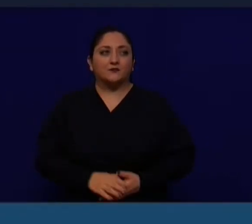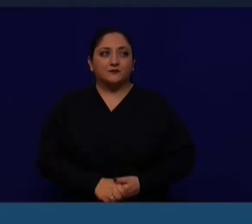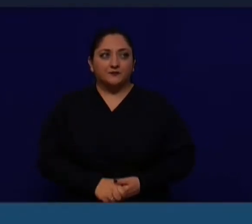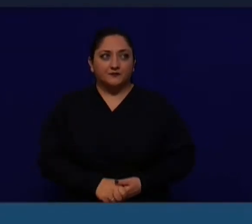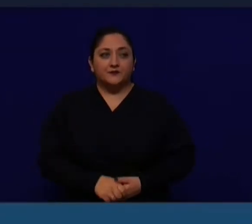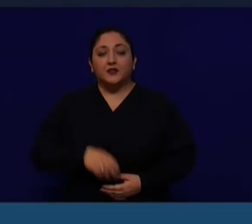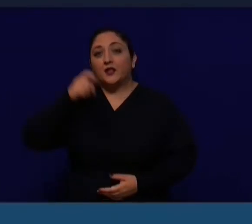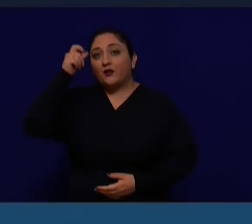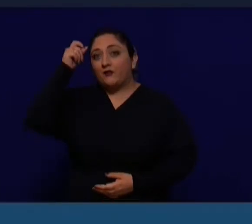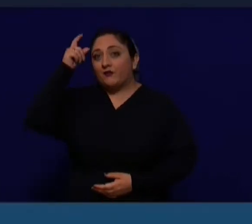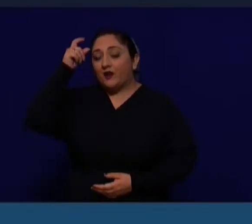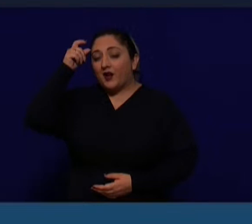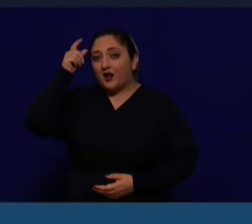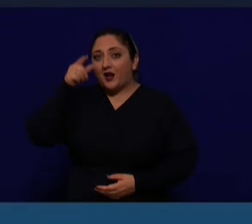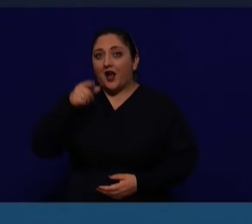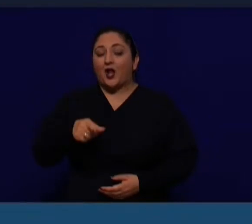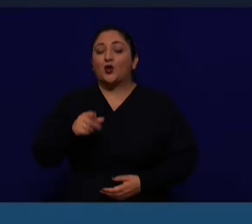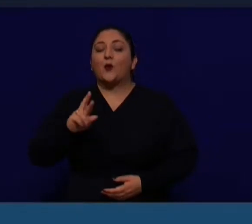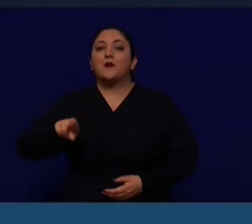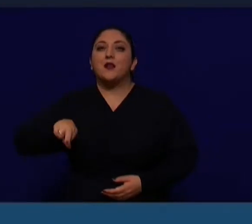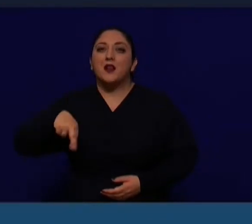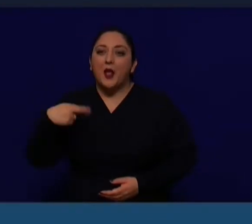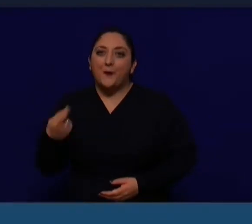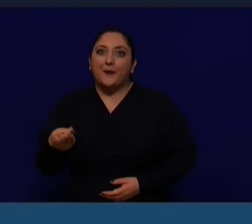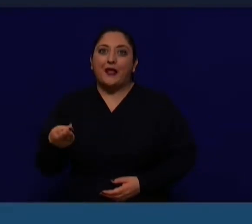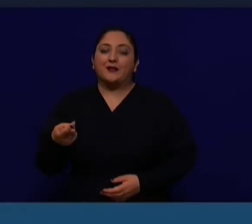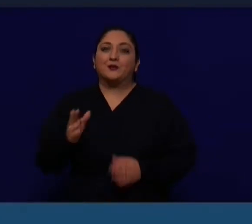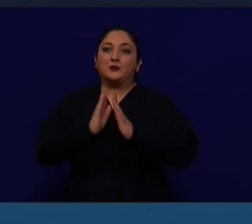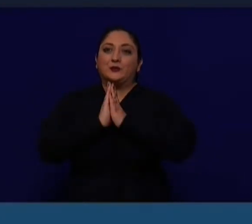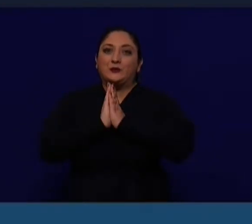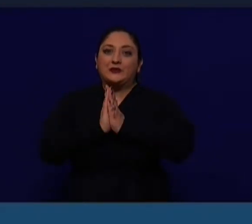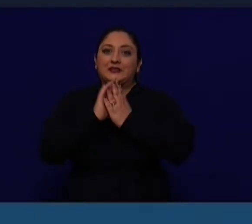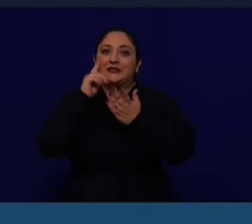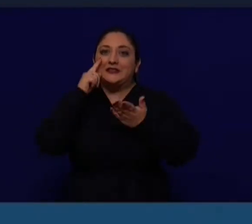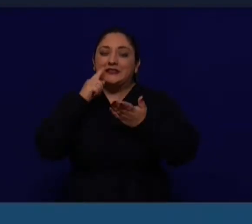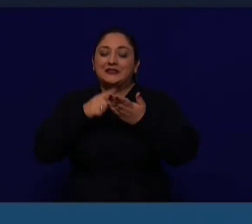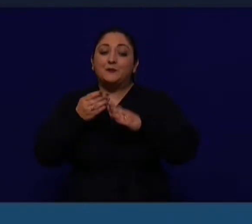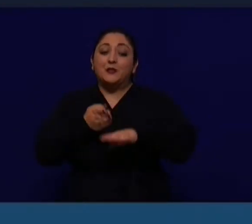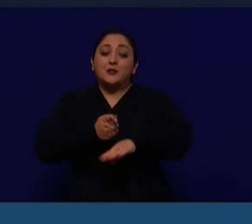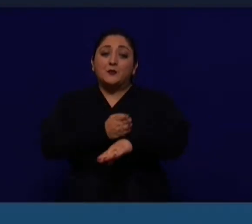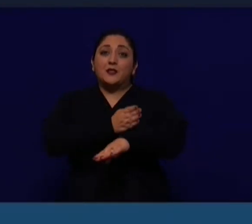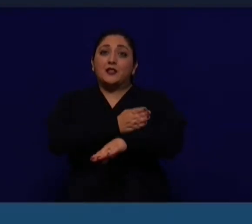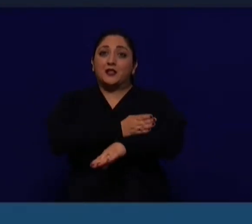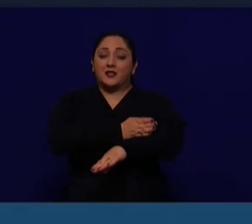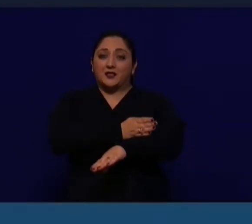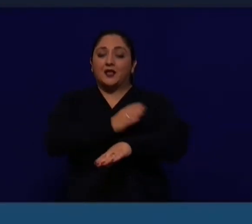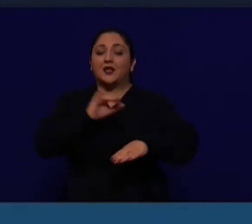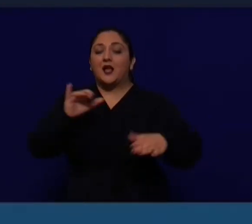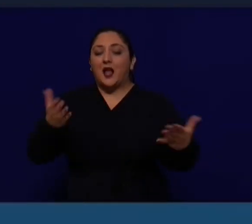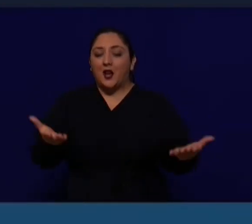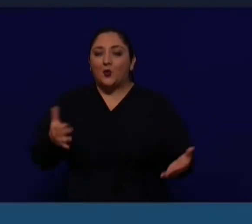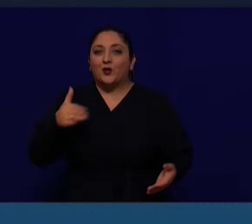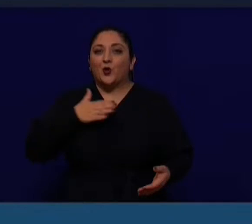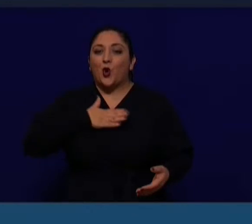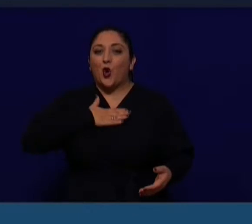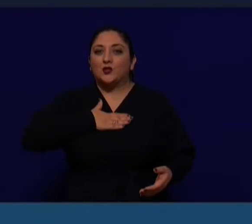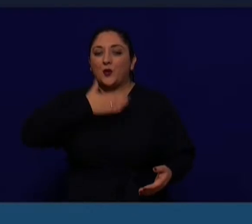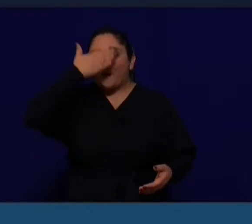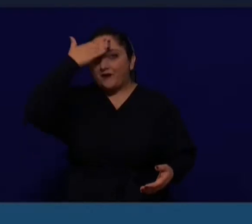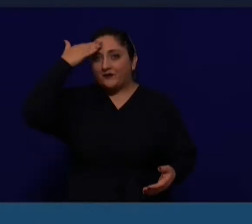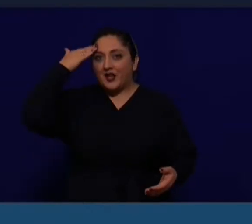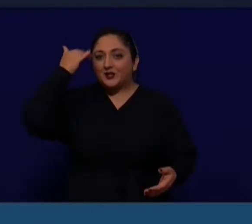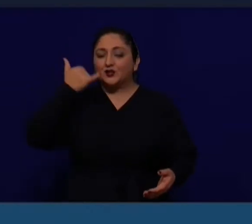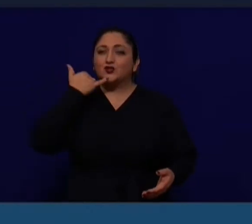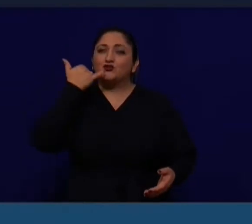Fakkarkom, dejjem nirrepetu, rridu naqbdu l-każijiet malar kemm nistgħu, allura jekk għandek is-sintomi hemmhekk ċembel fuq